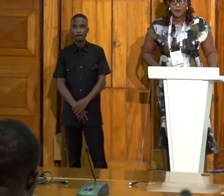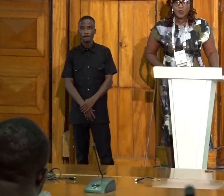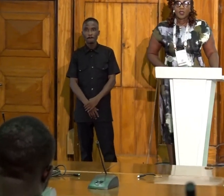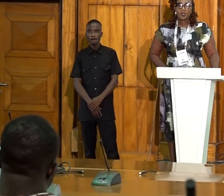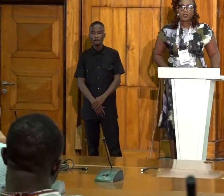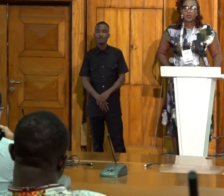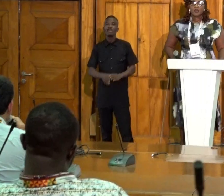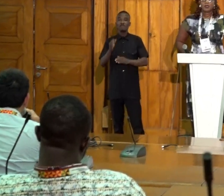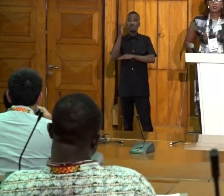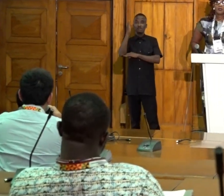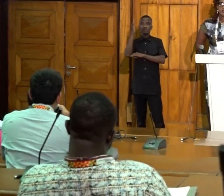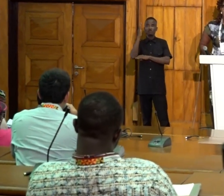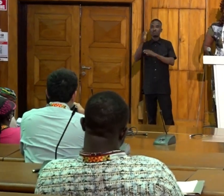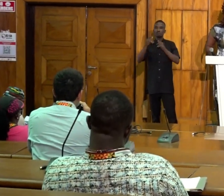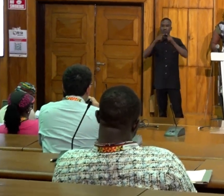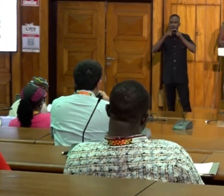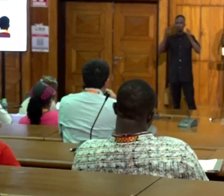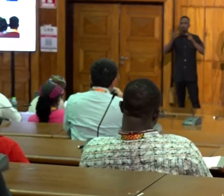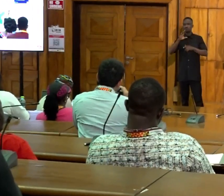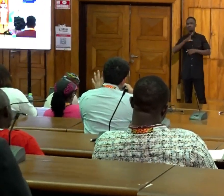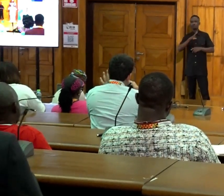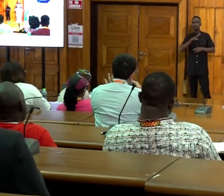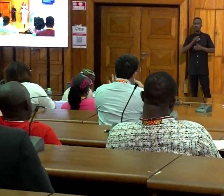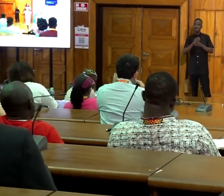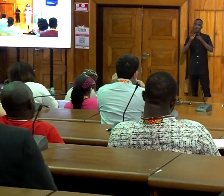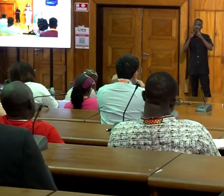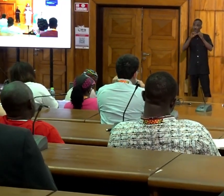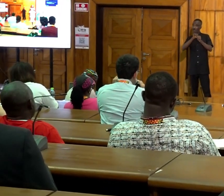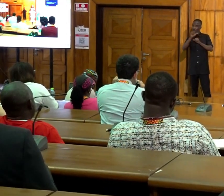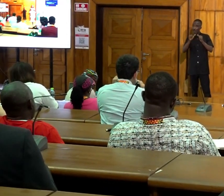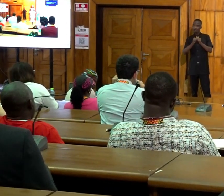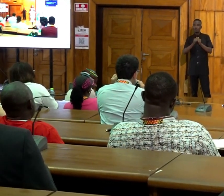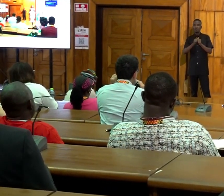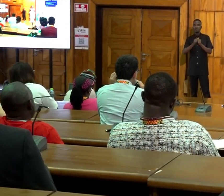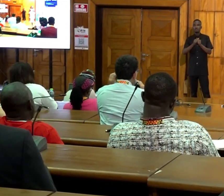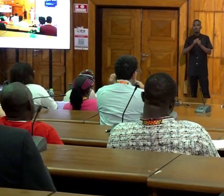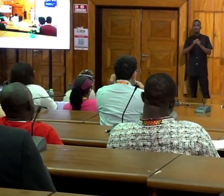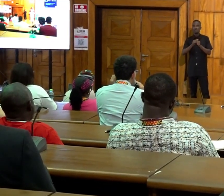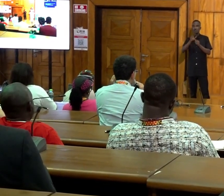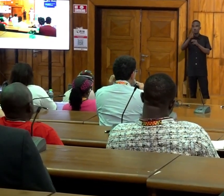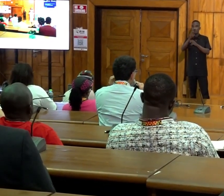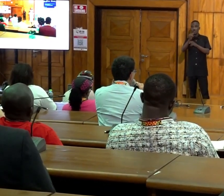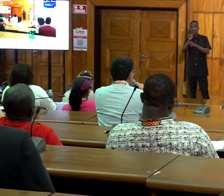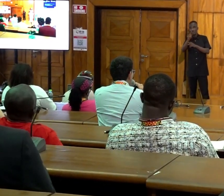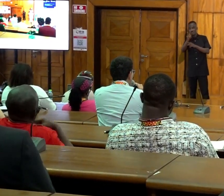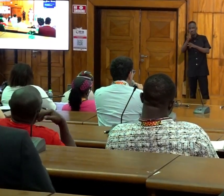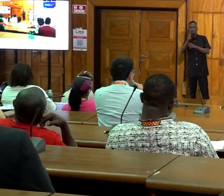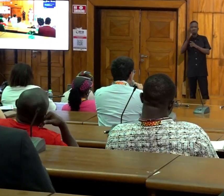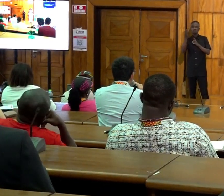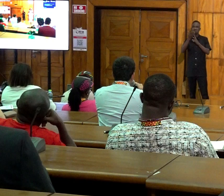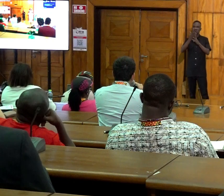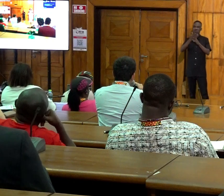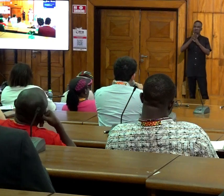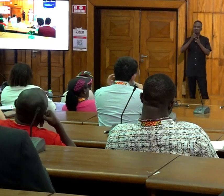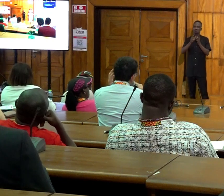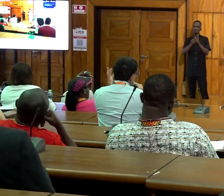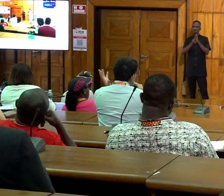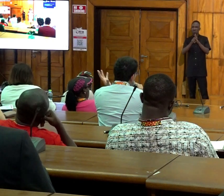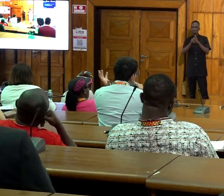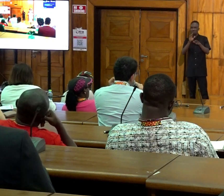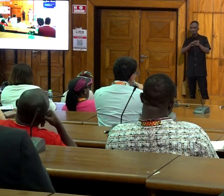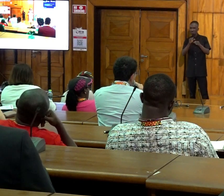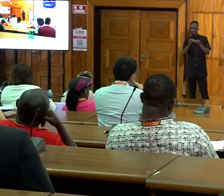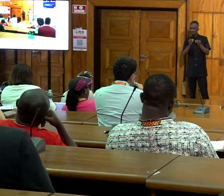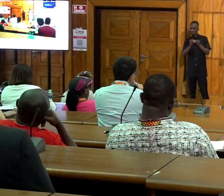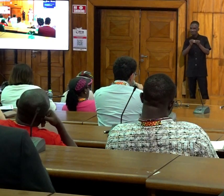great presentation. We talk about PrEP, and this session is dedicated to PrEP. But for the